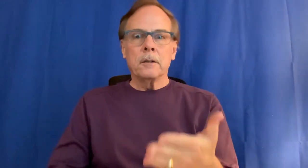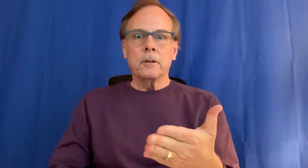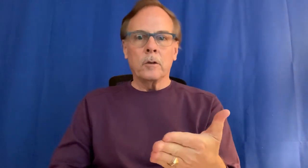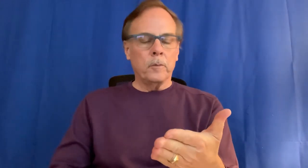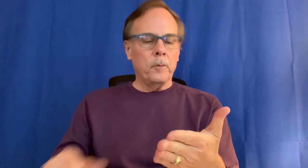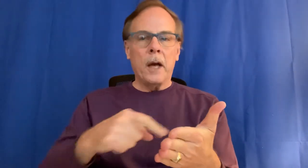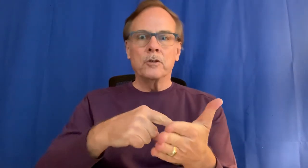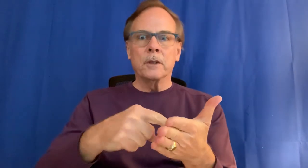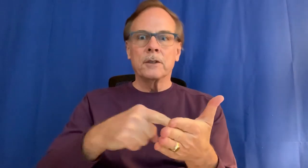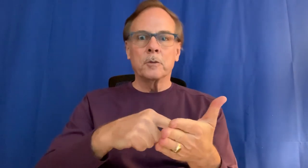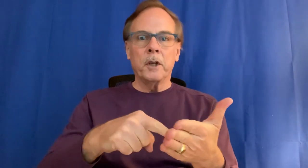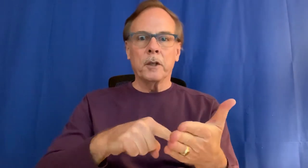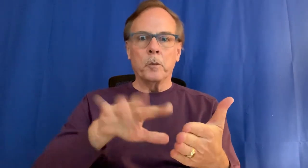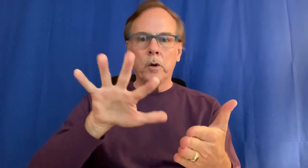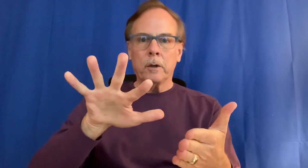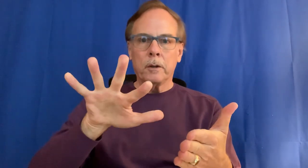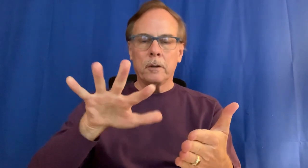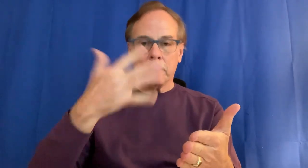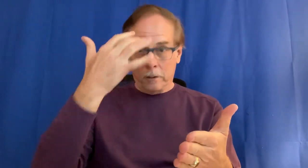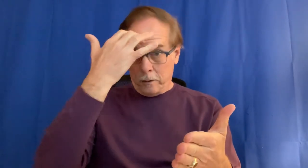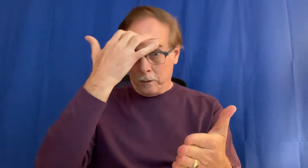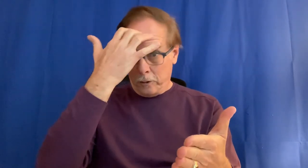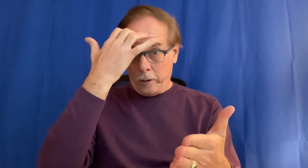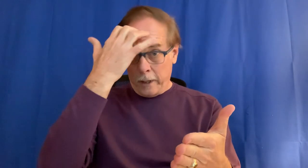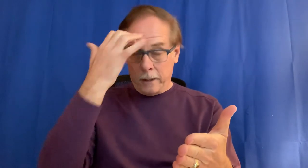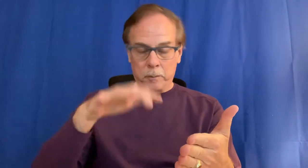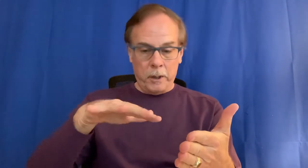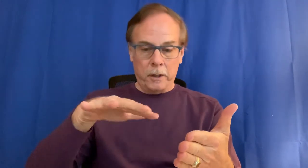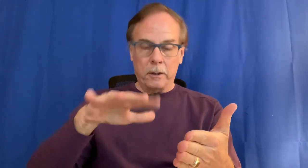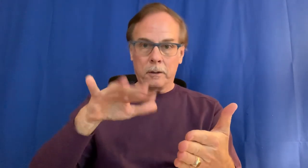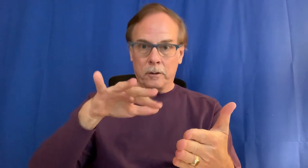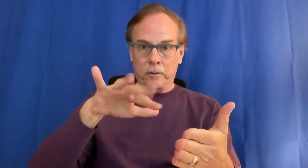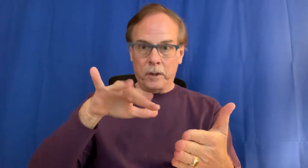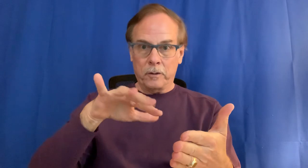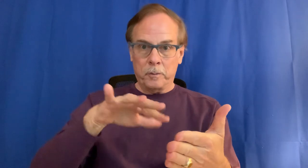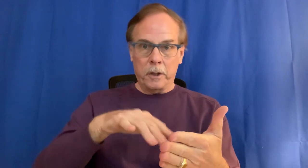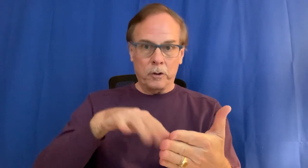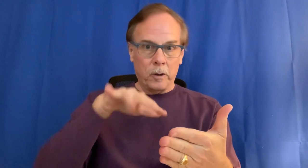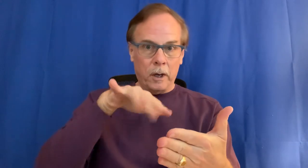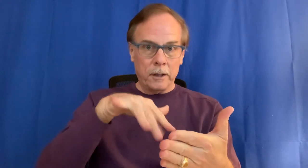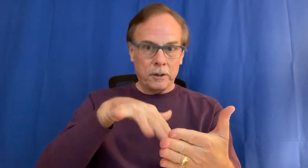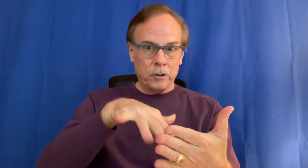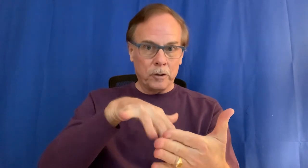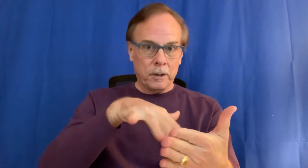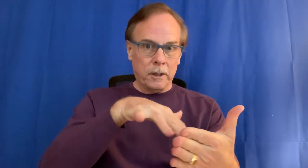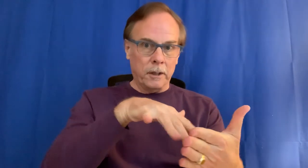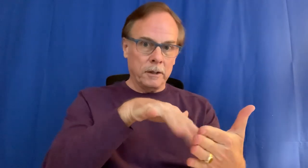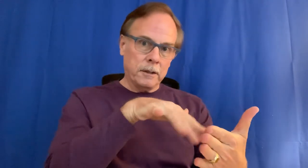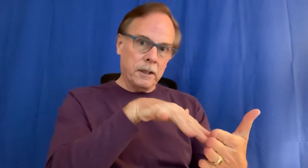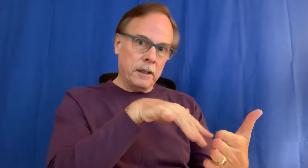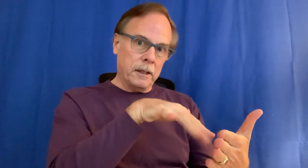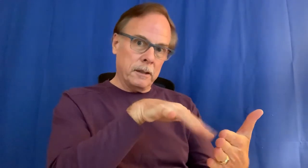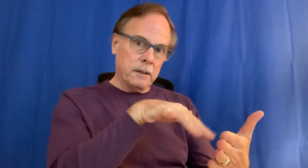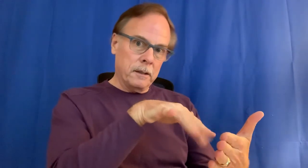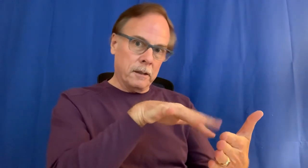So imagine this as being a book, your hands being, your fingers being your eyes, and you're studying, like